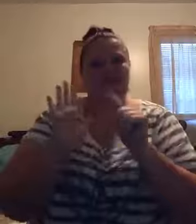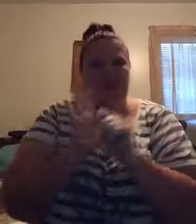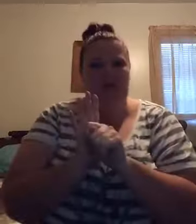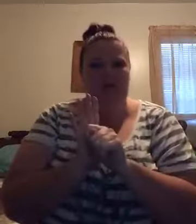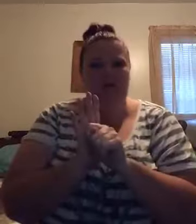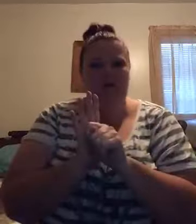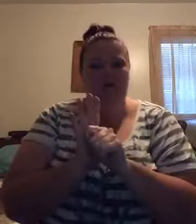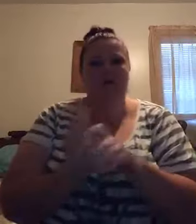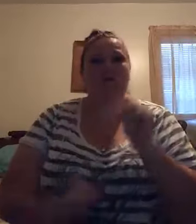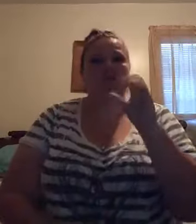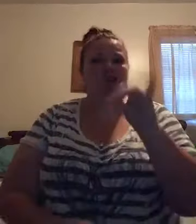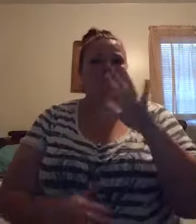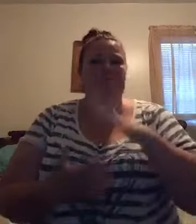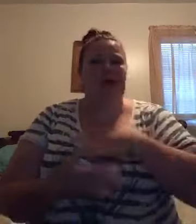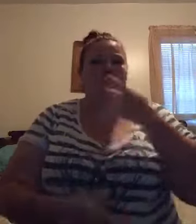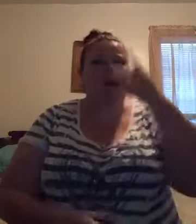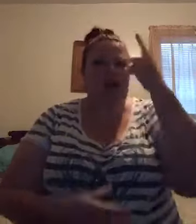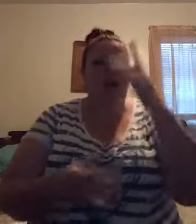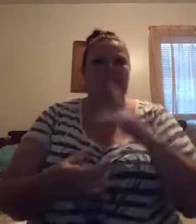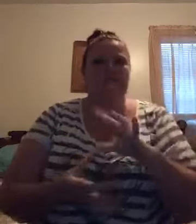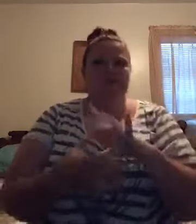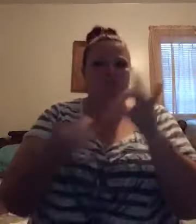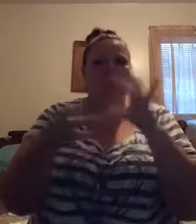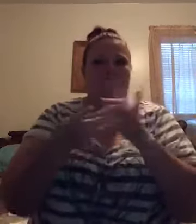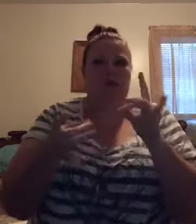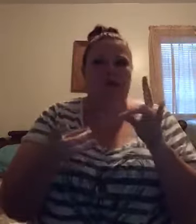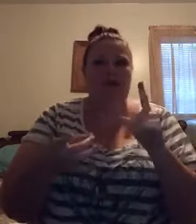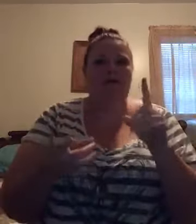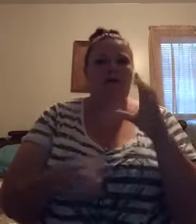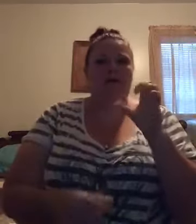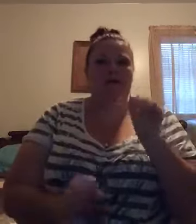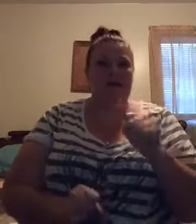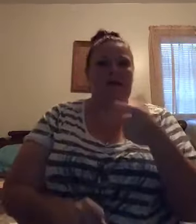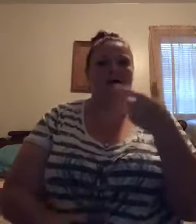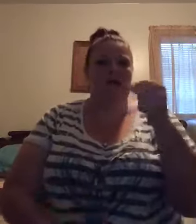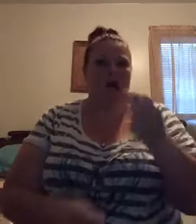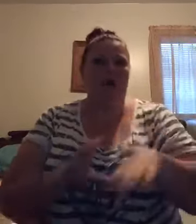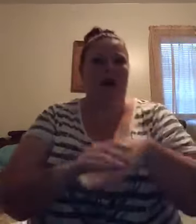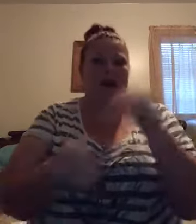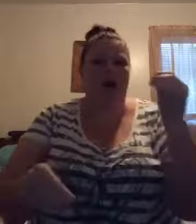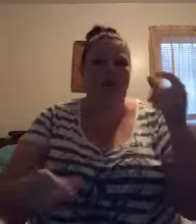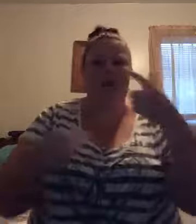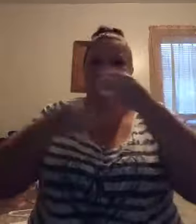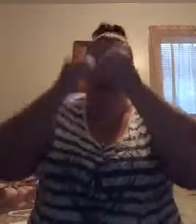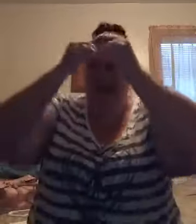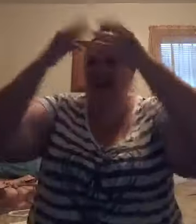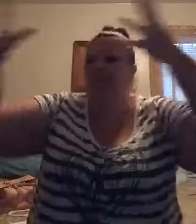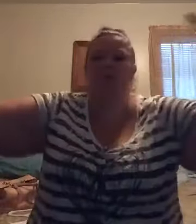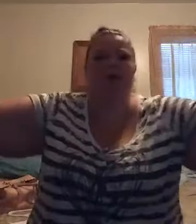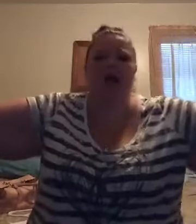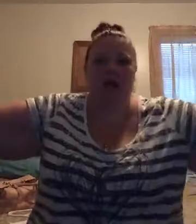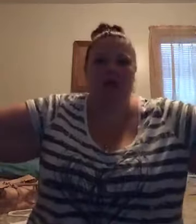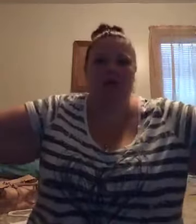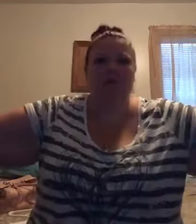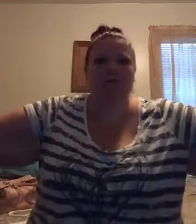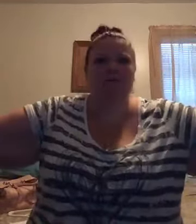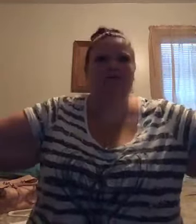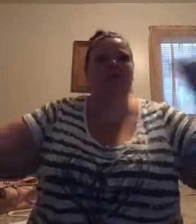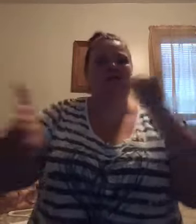video so that my parents' story can go out and let everyone know